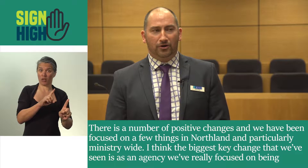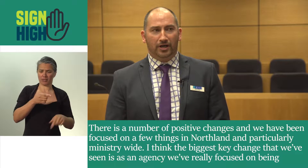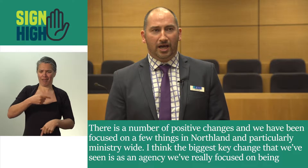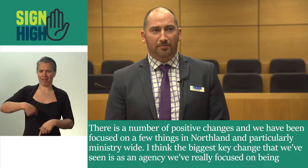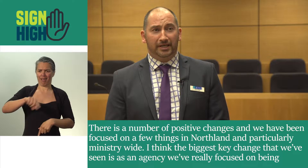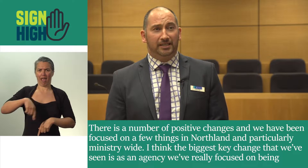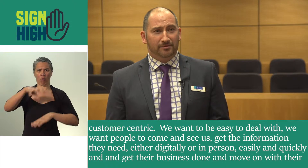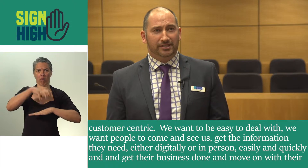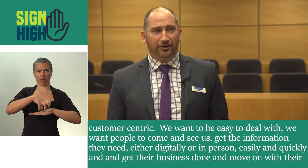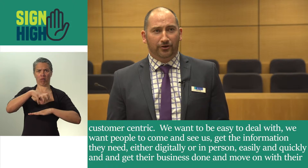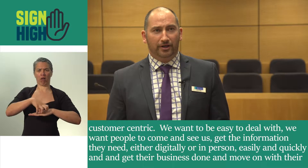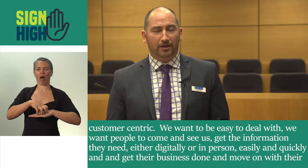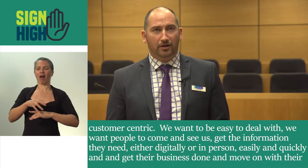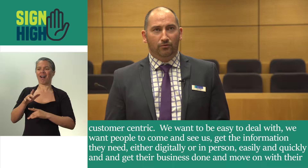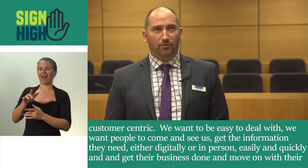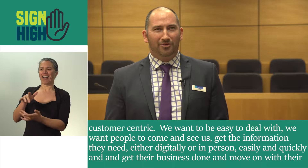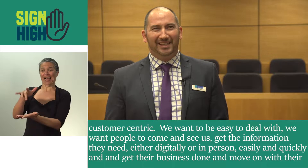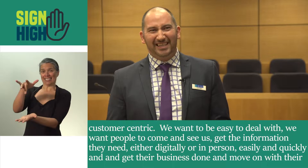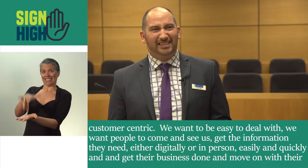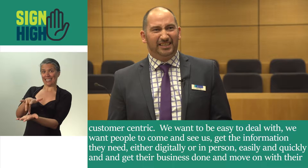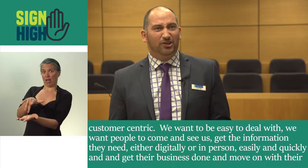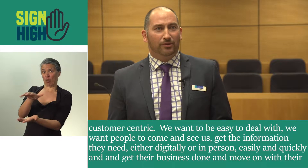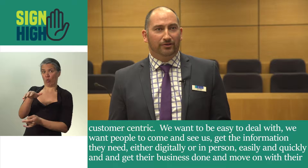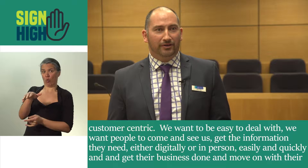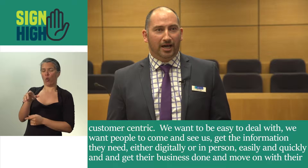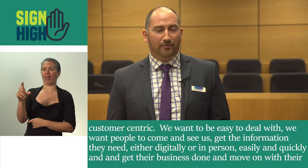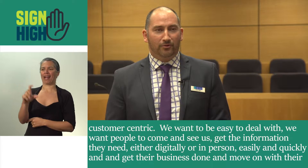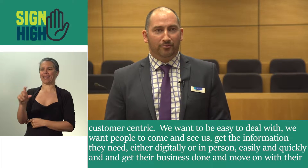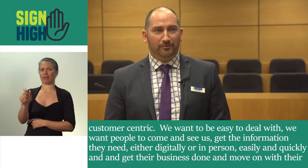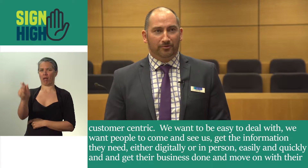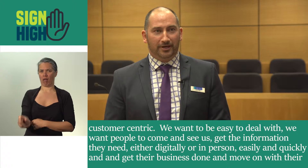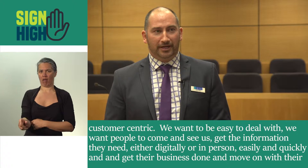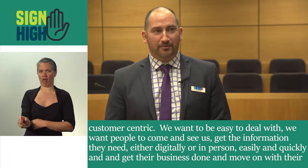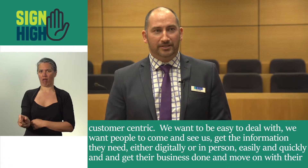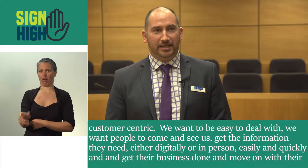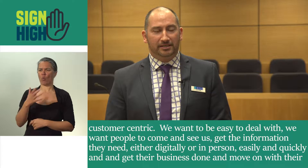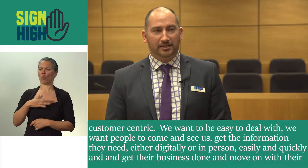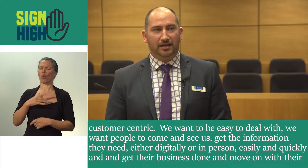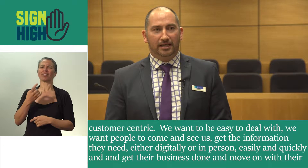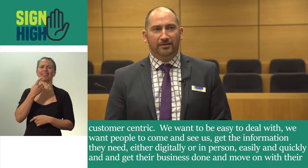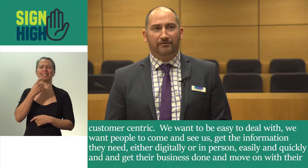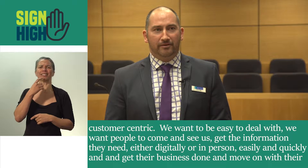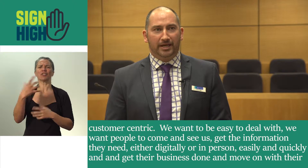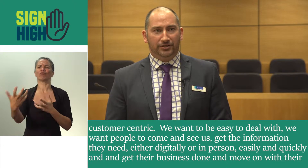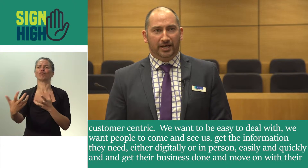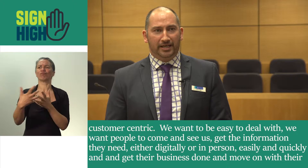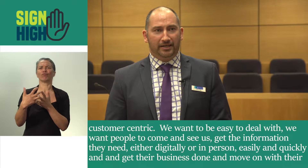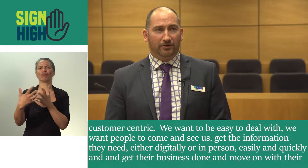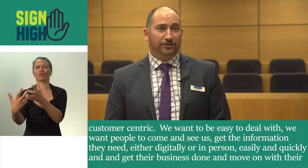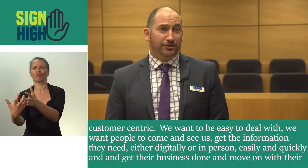on being customer-centric. We want to be easy to deal with. We want people to be able to come and see us, get the information they need, either